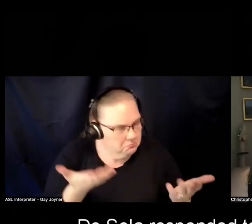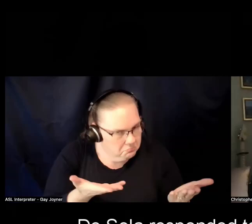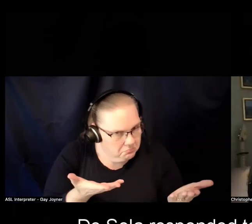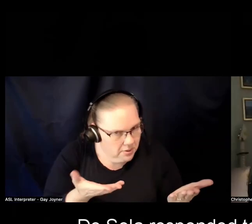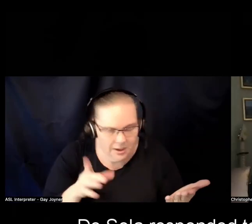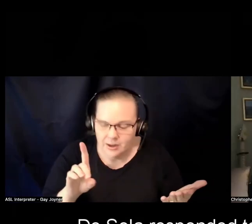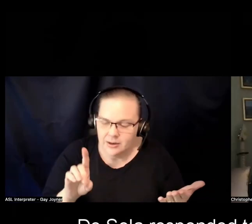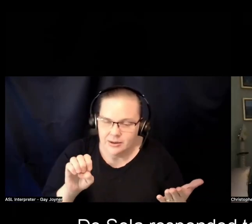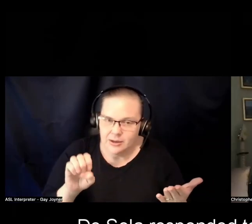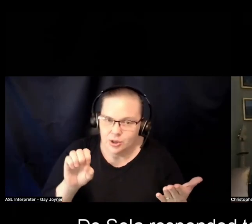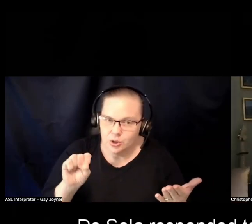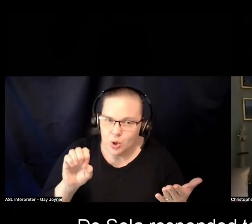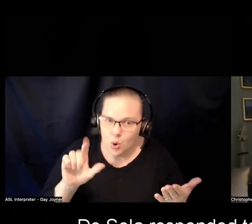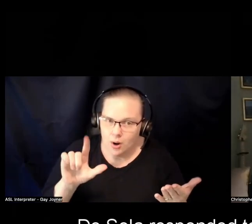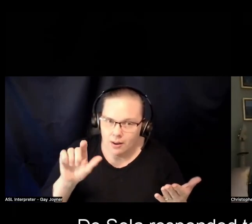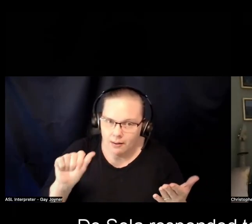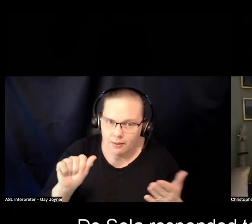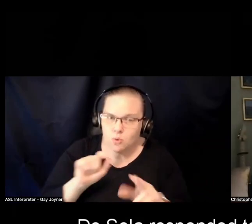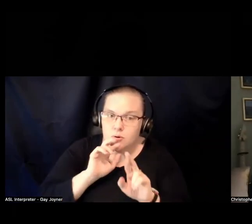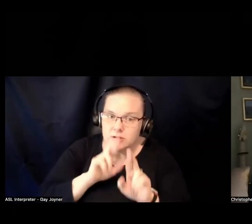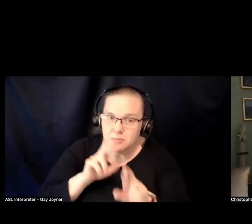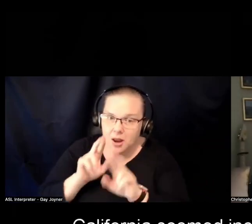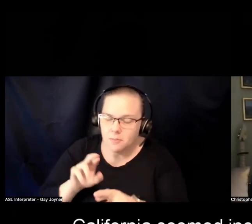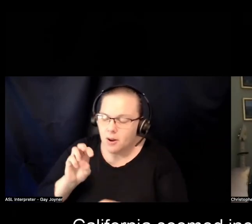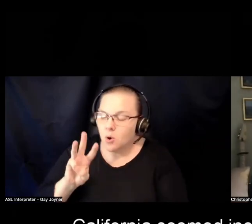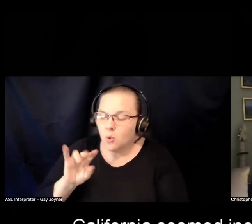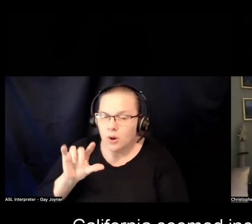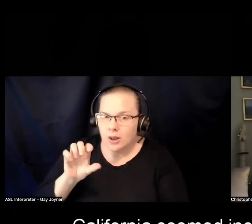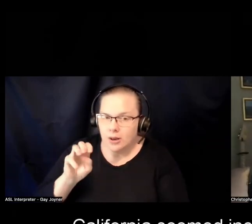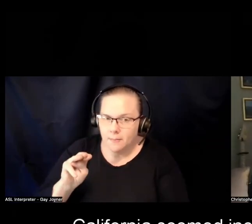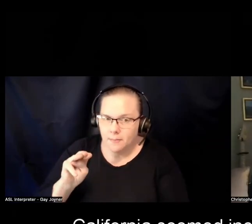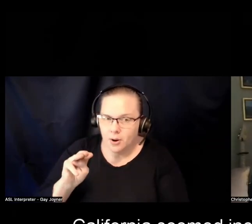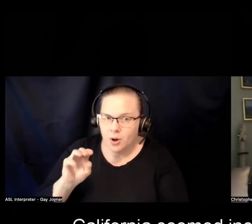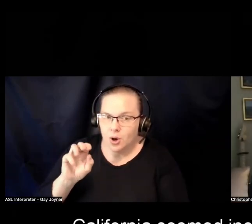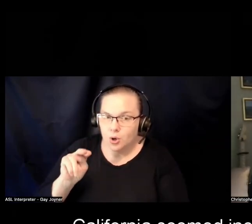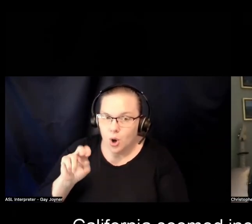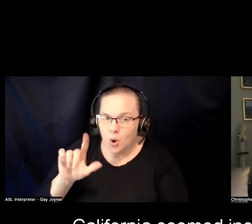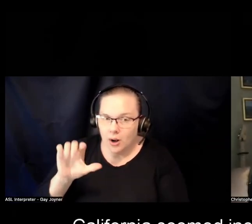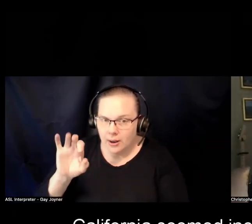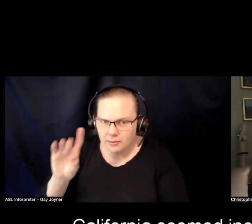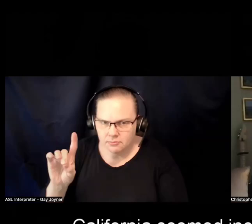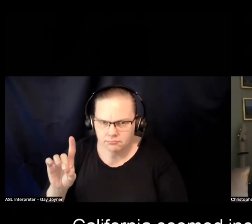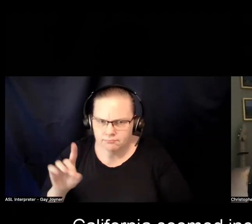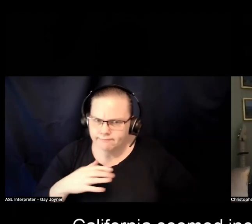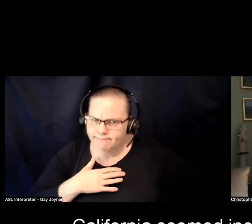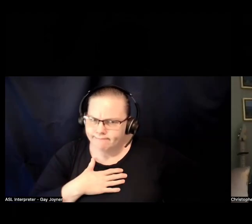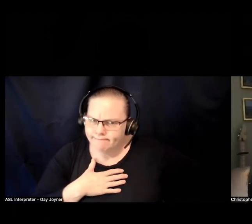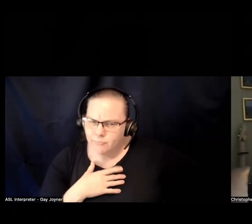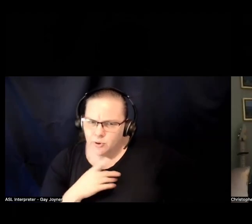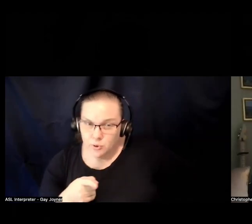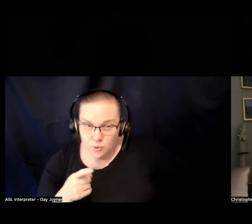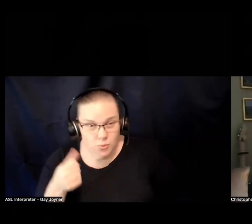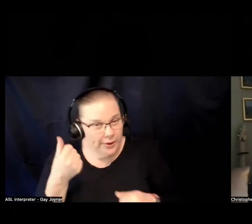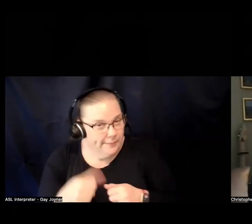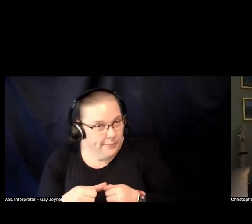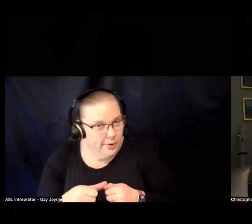DeSola responded to the grilling, but Senator William Nolan of California seemed incredulous that DeSola had such a recollection of a person